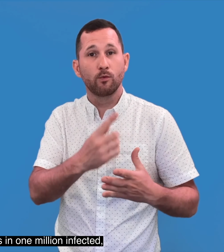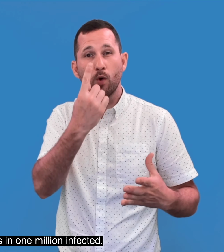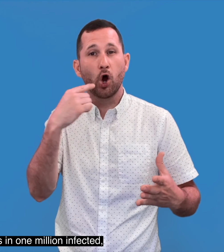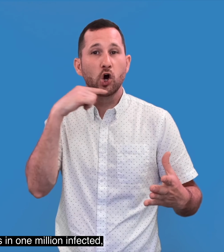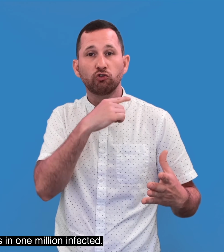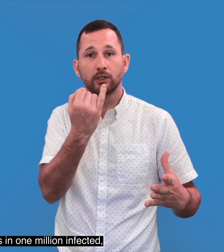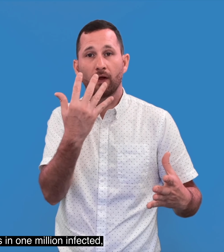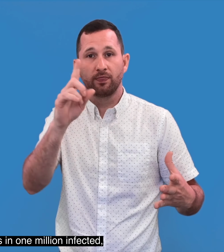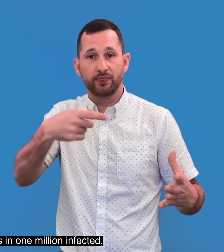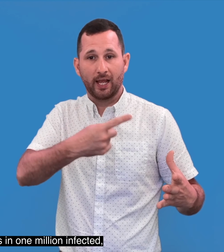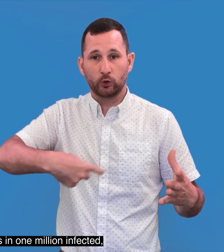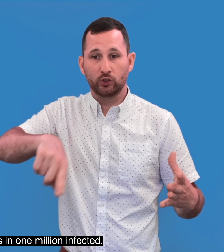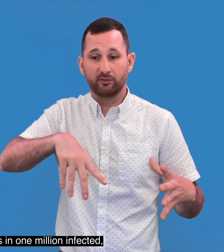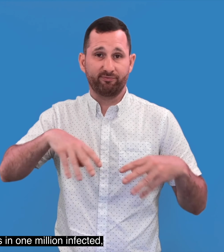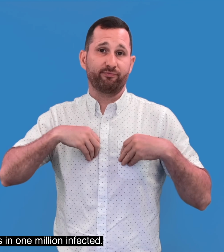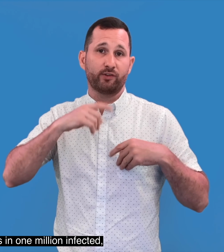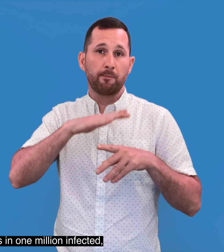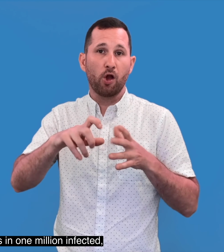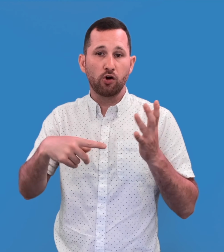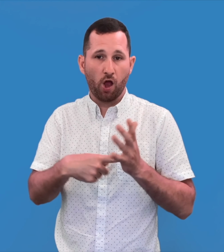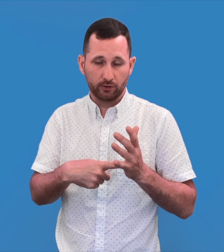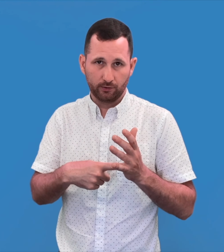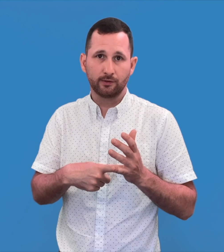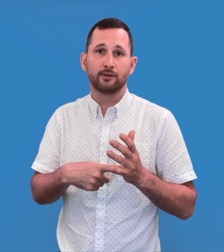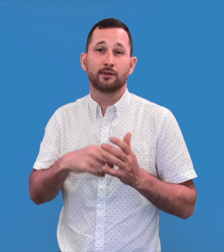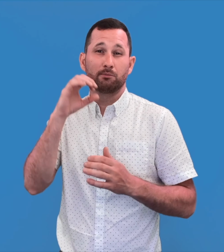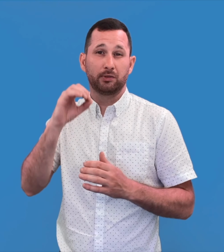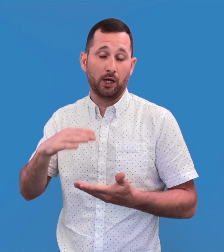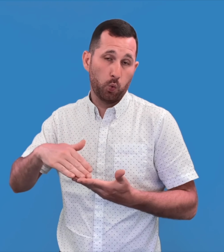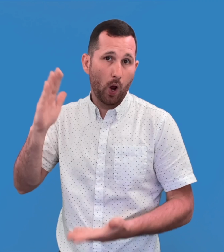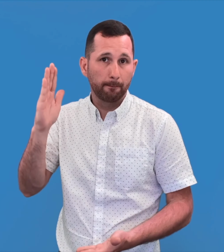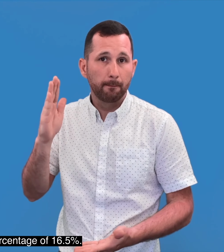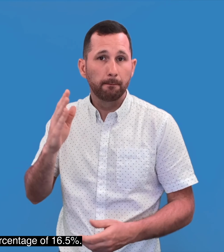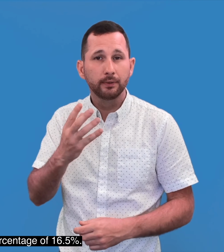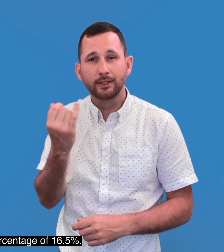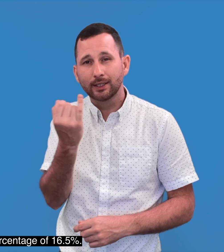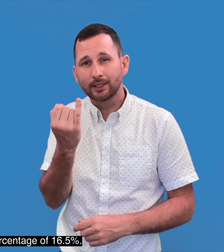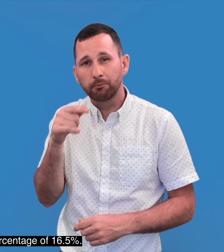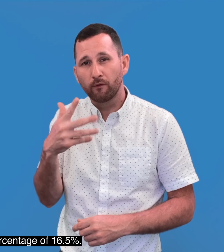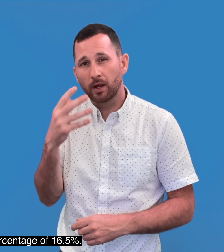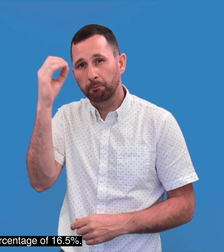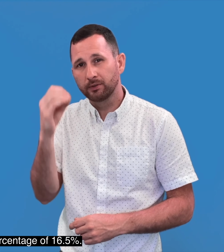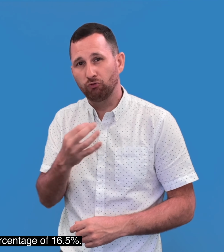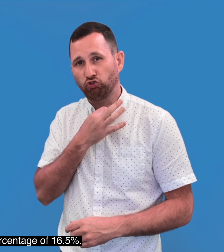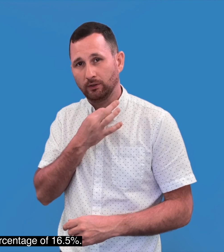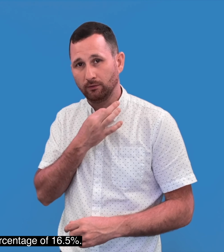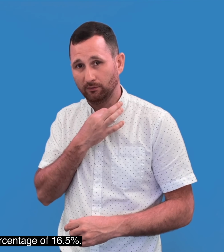165,000 cases in 1 million infected, with a percentage of